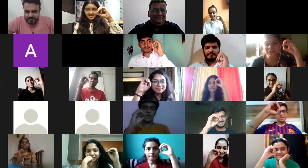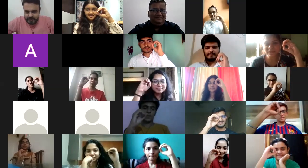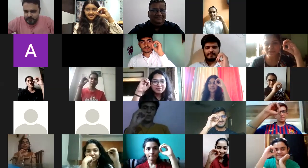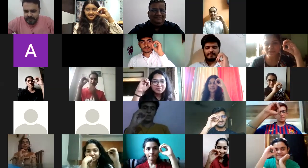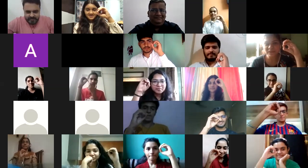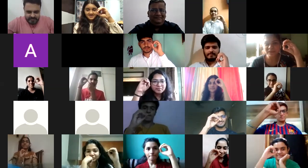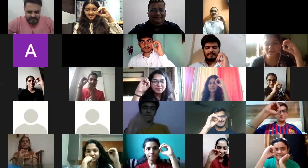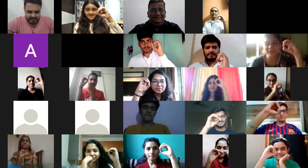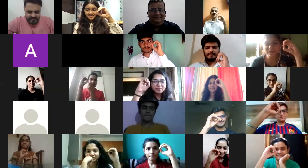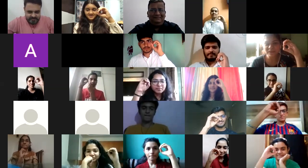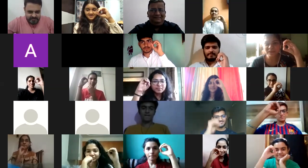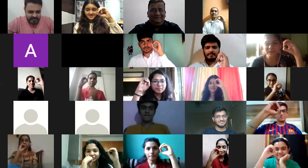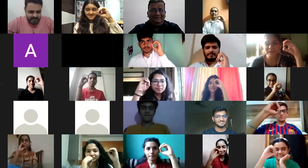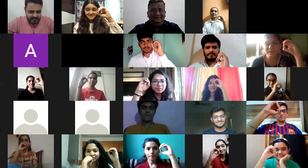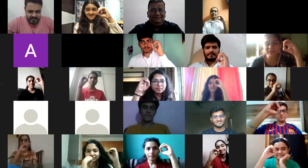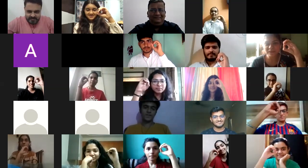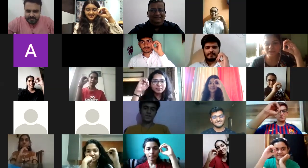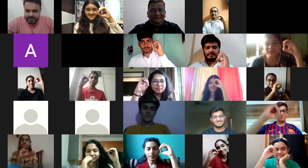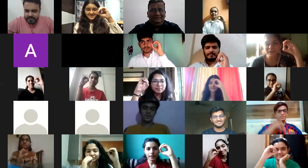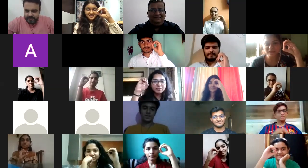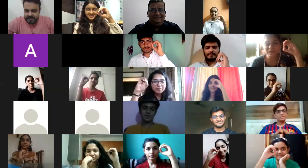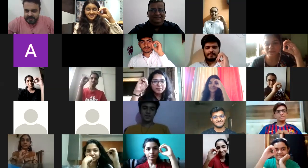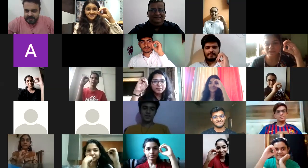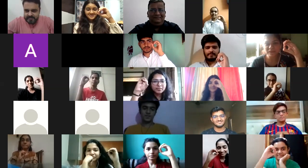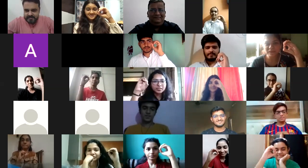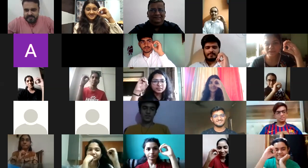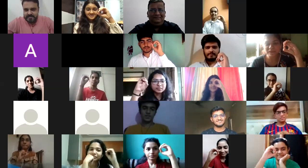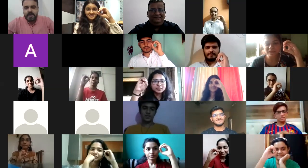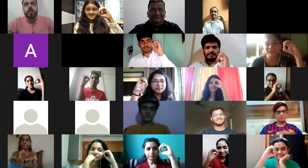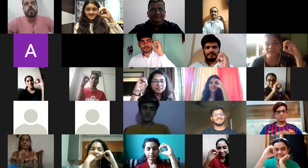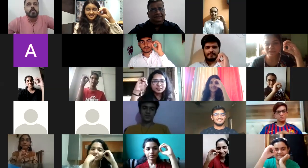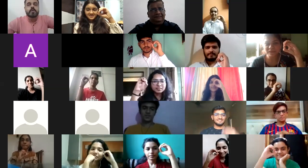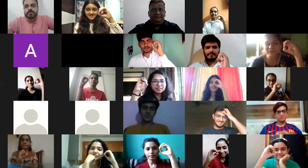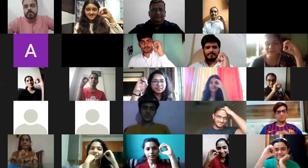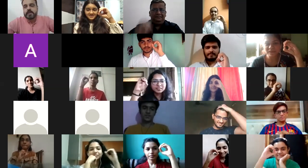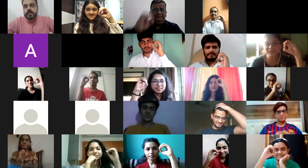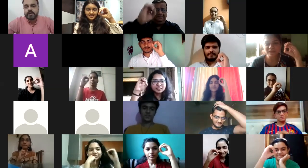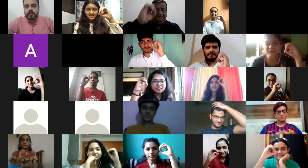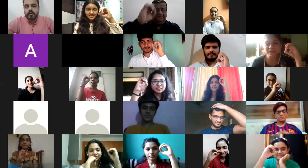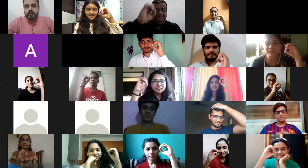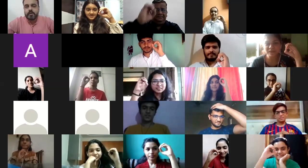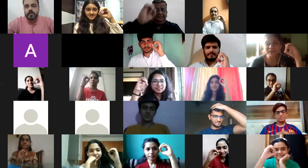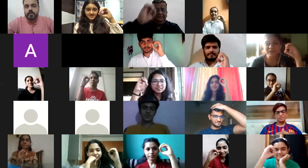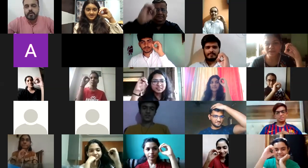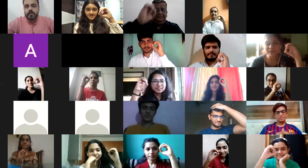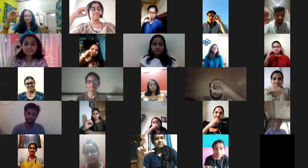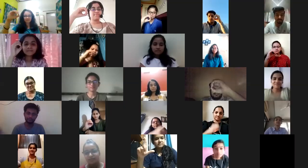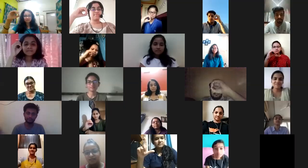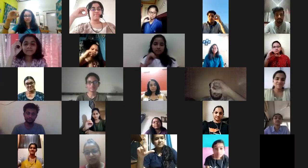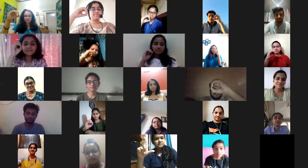Mehul, Aditya, Ankita, perfect. O. So you can look at Gopal and look at the perfect O, how